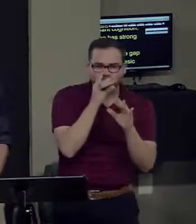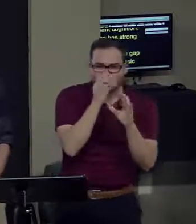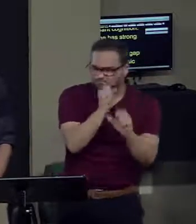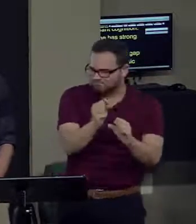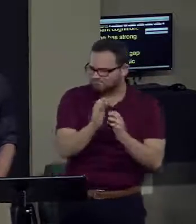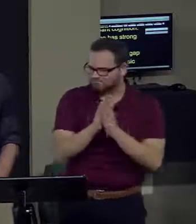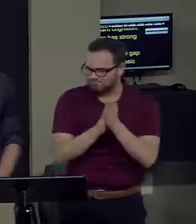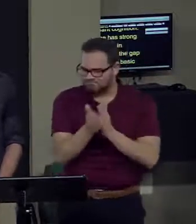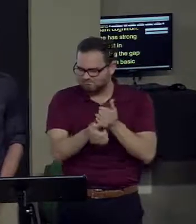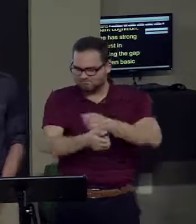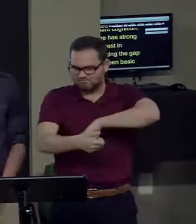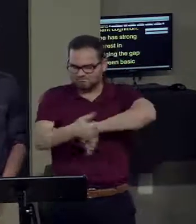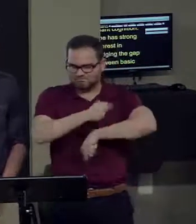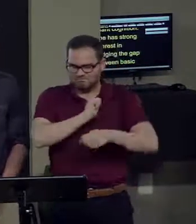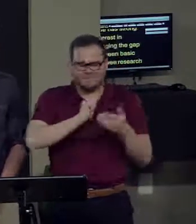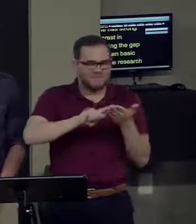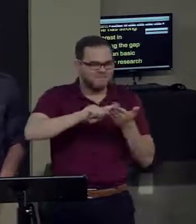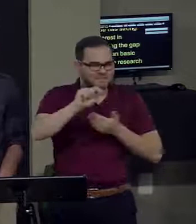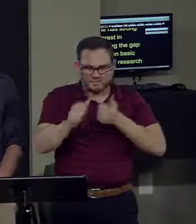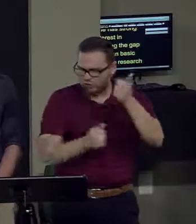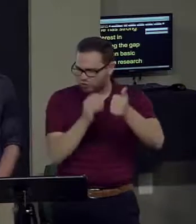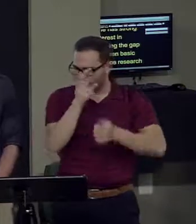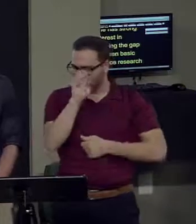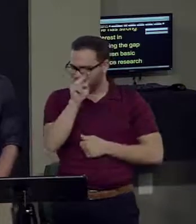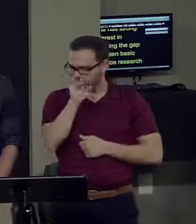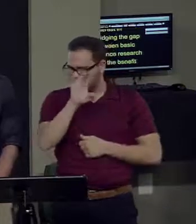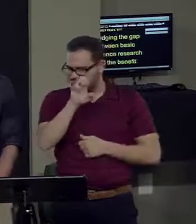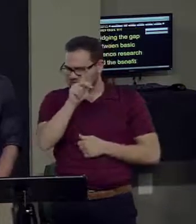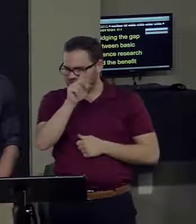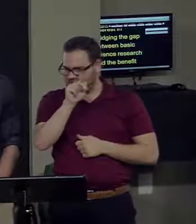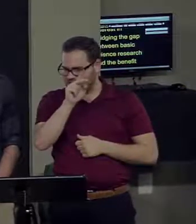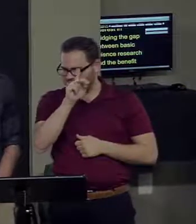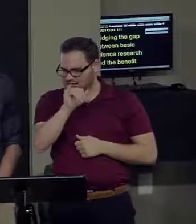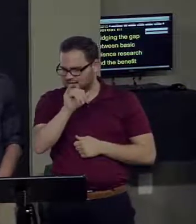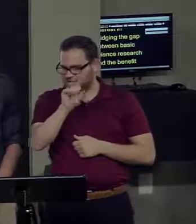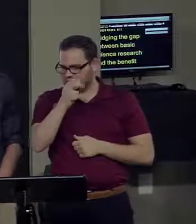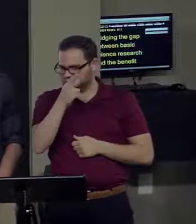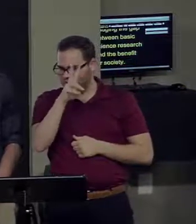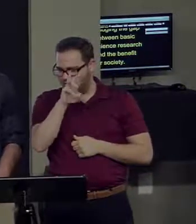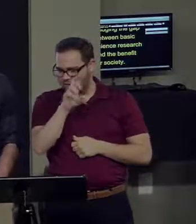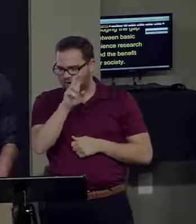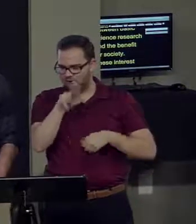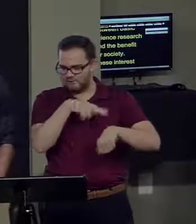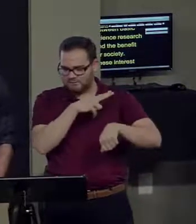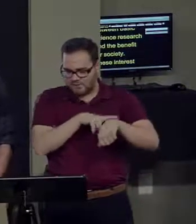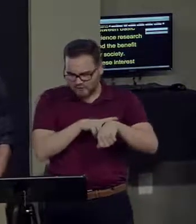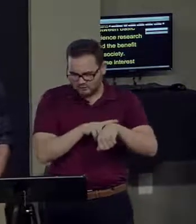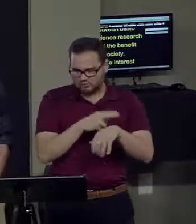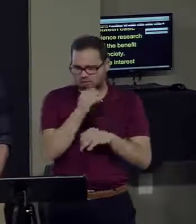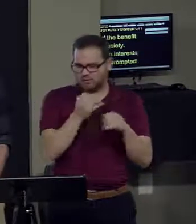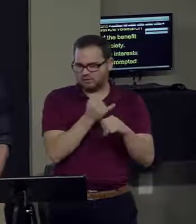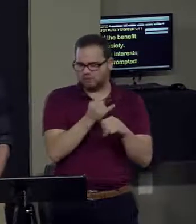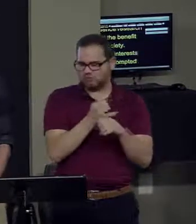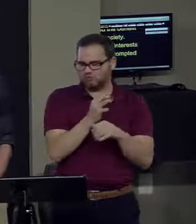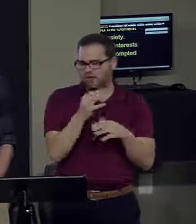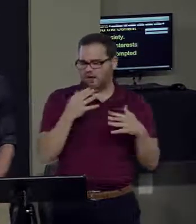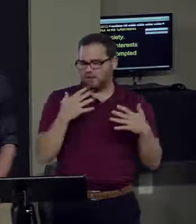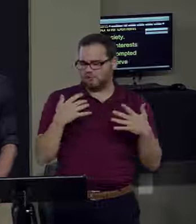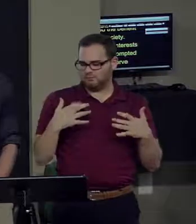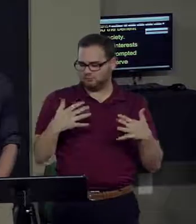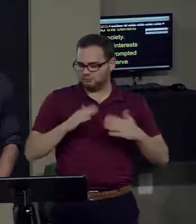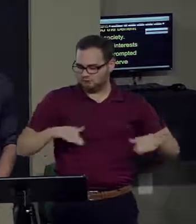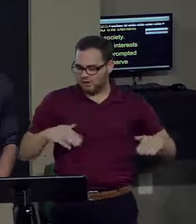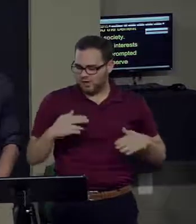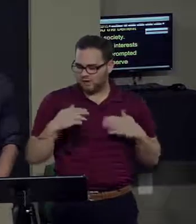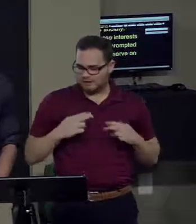These interests have prompted her to serve as an investigator on the Eunice Kennedy Shriver National Institute